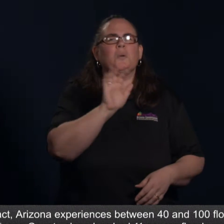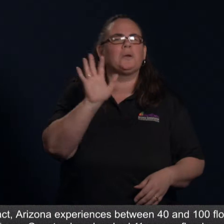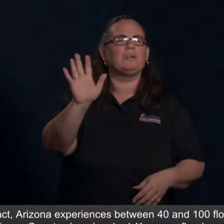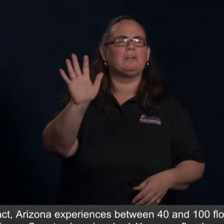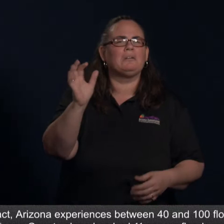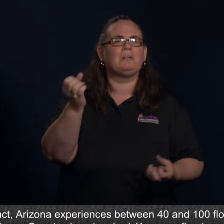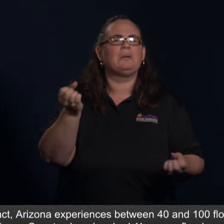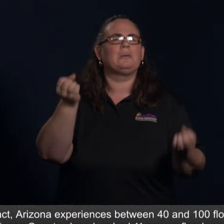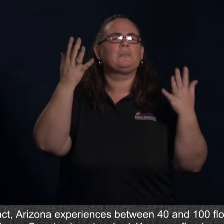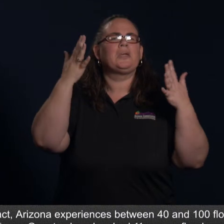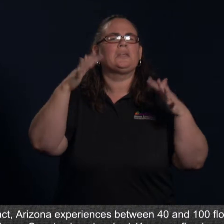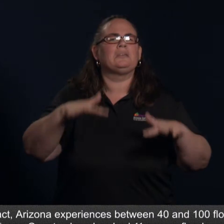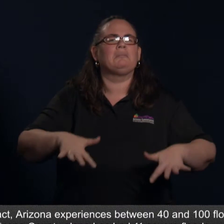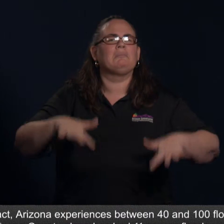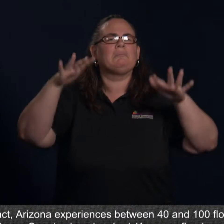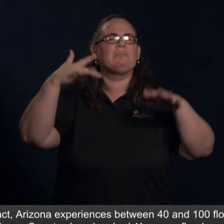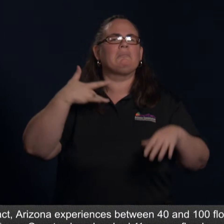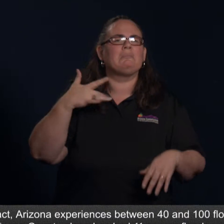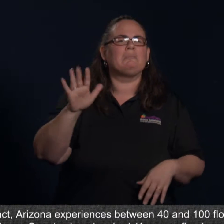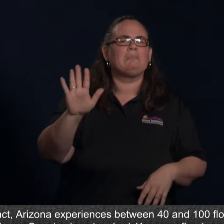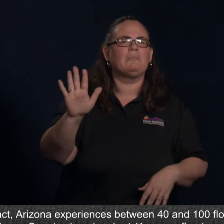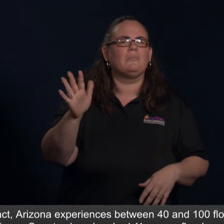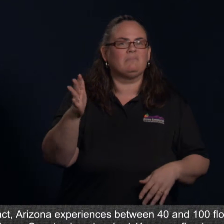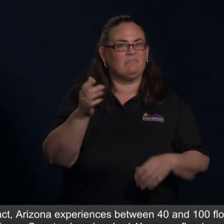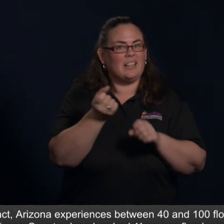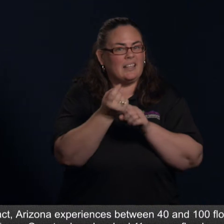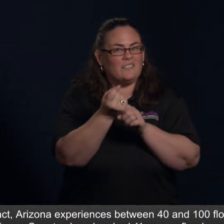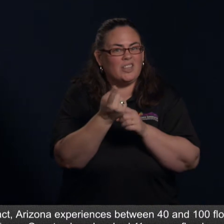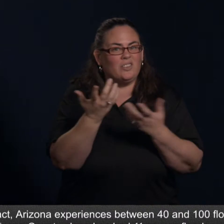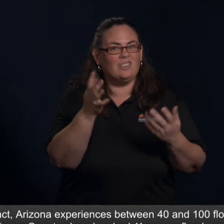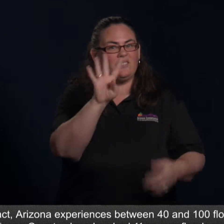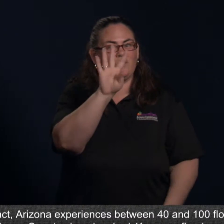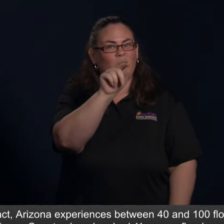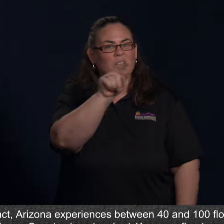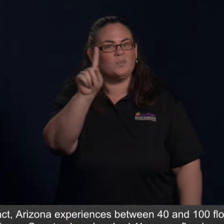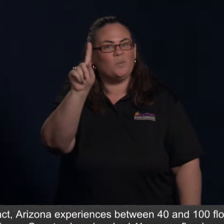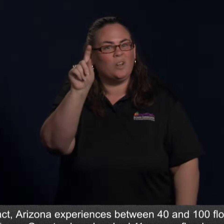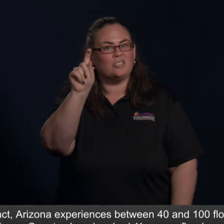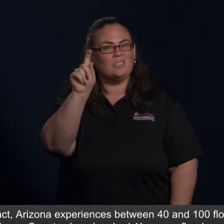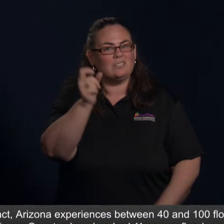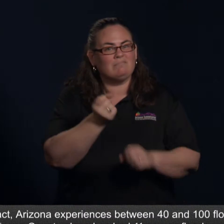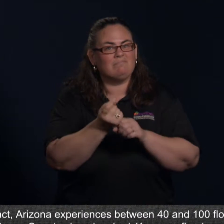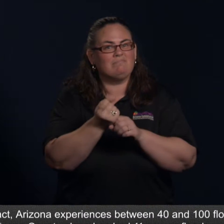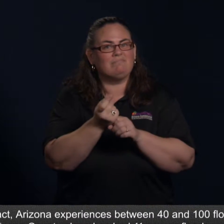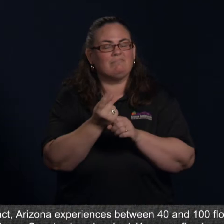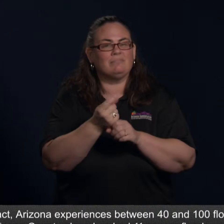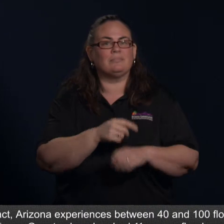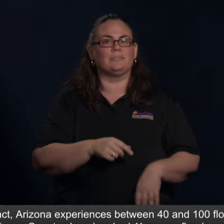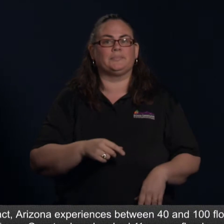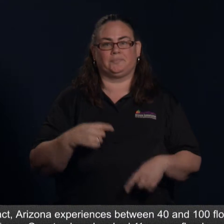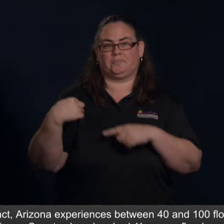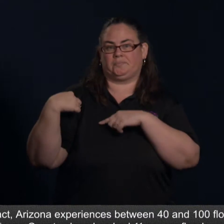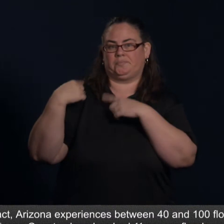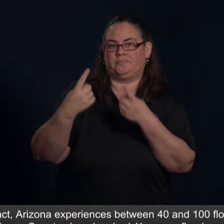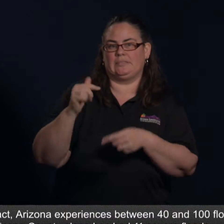In fact, Arizona experiences between 40 and 100 floods every year.